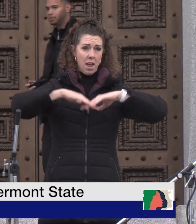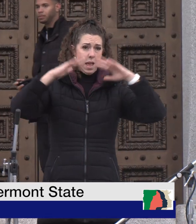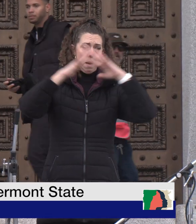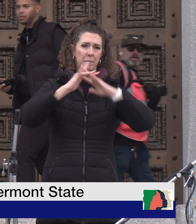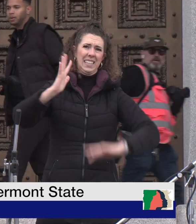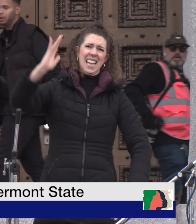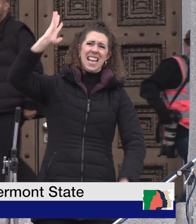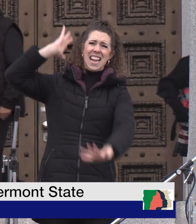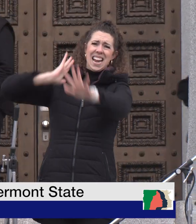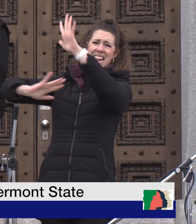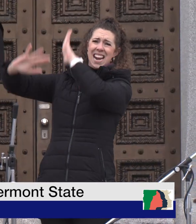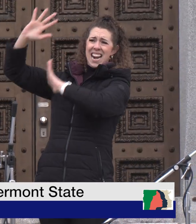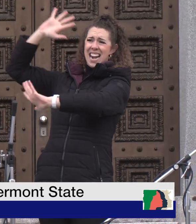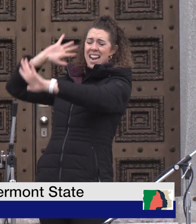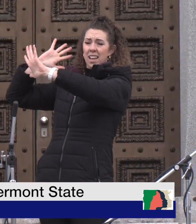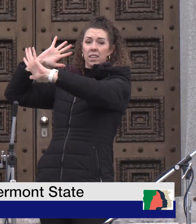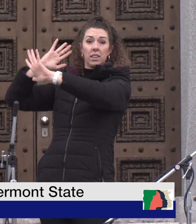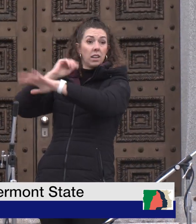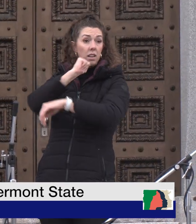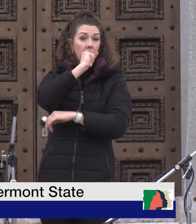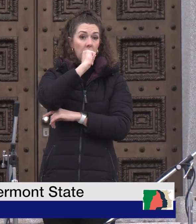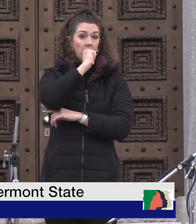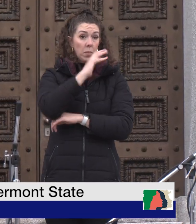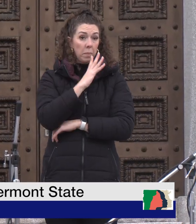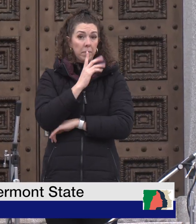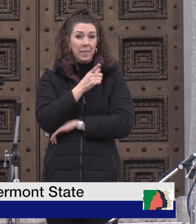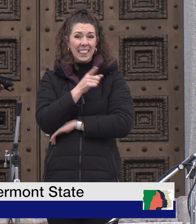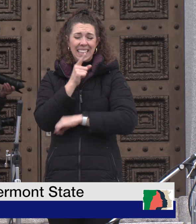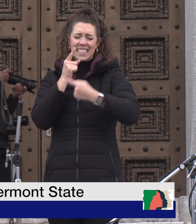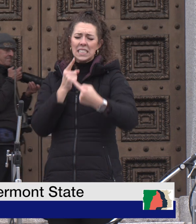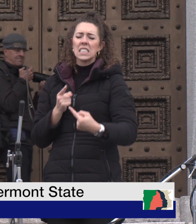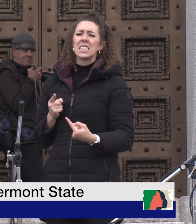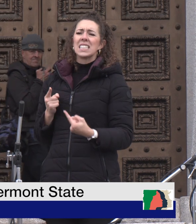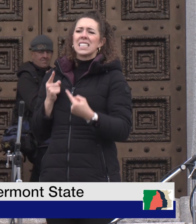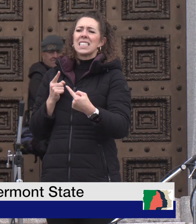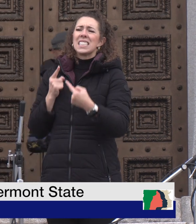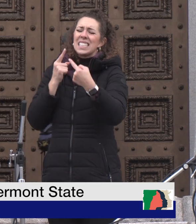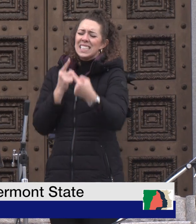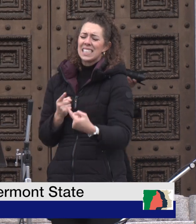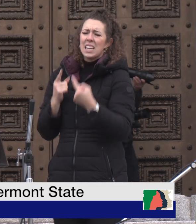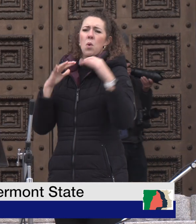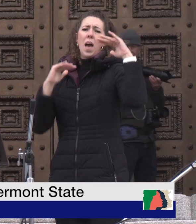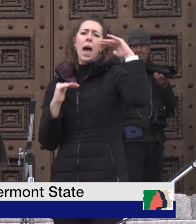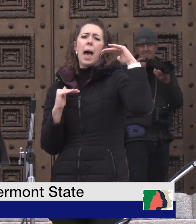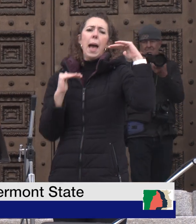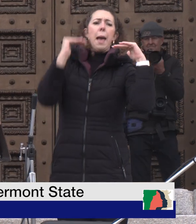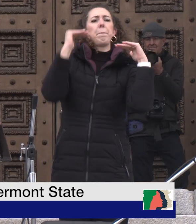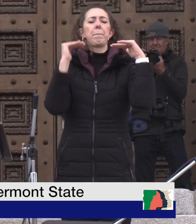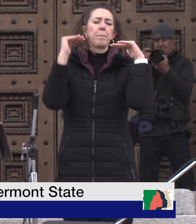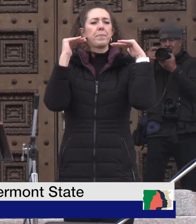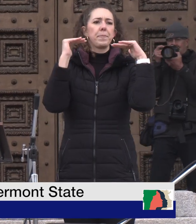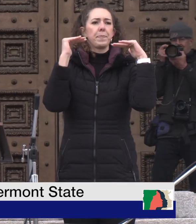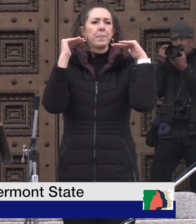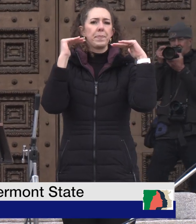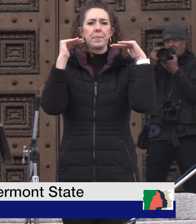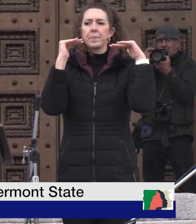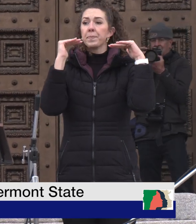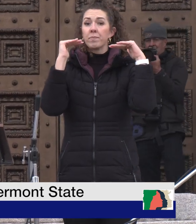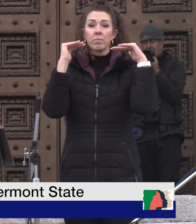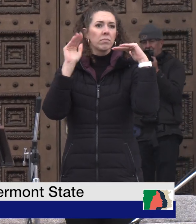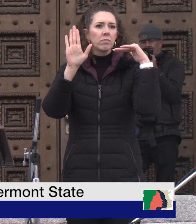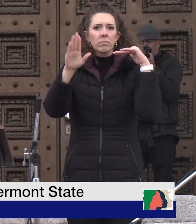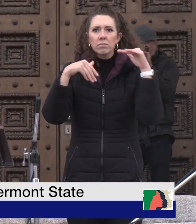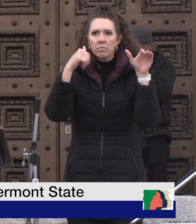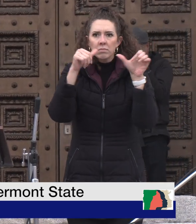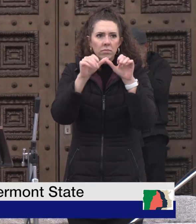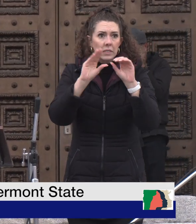when, women have been struggling to be first-class citizens. And I can remember